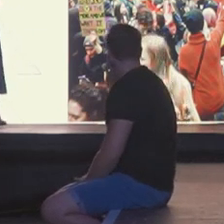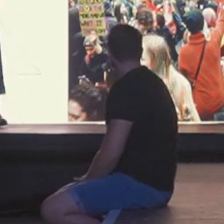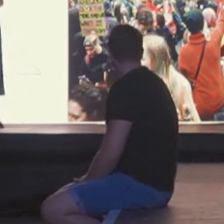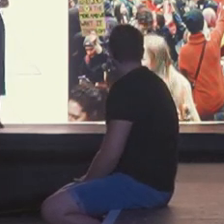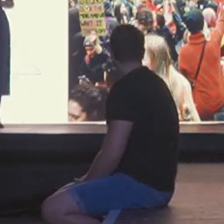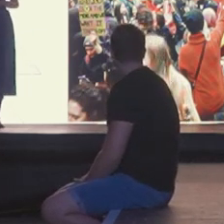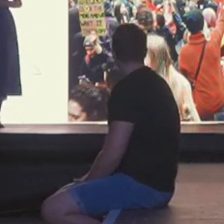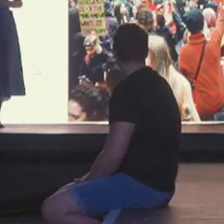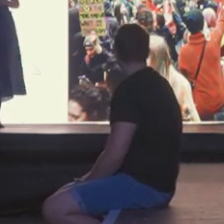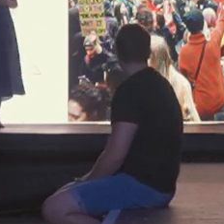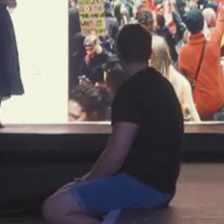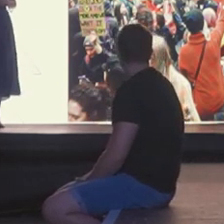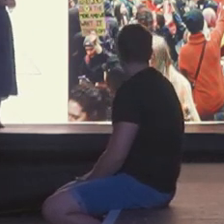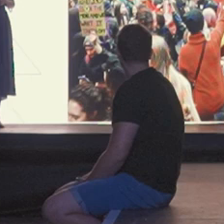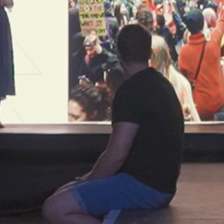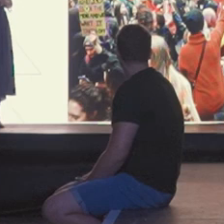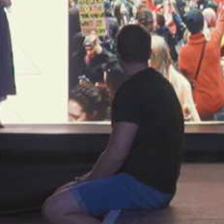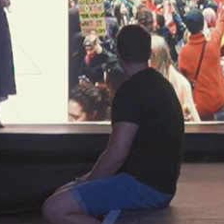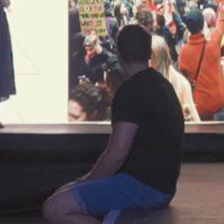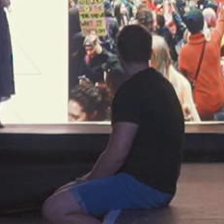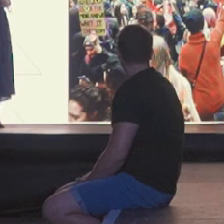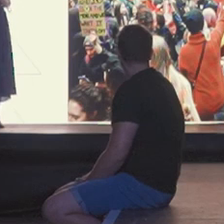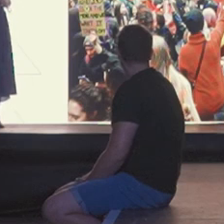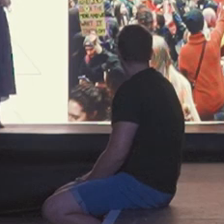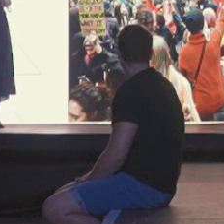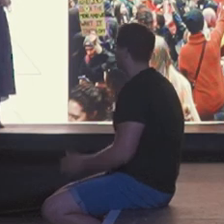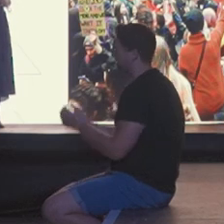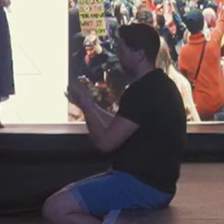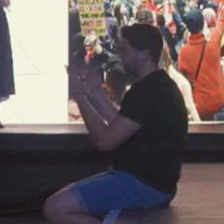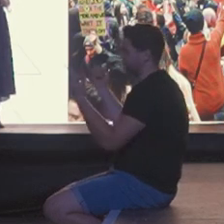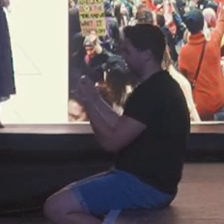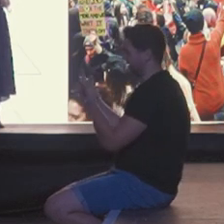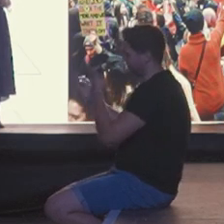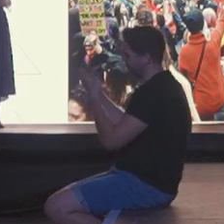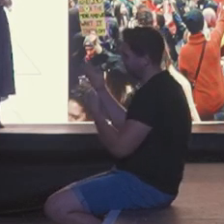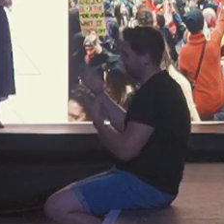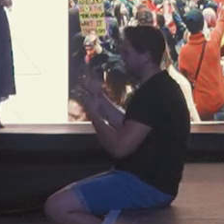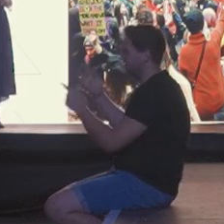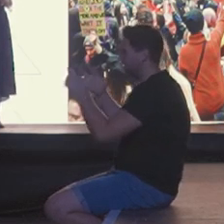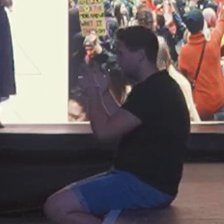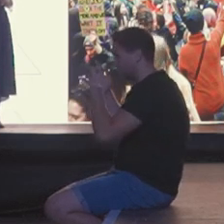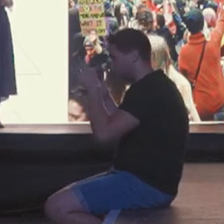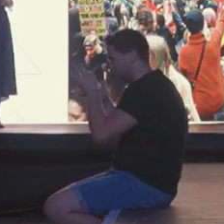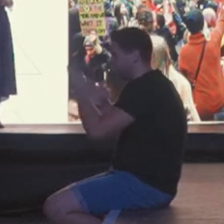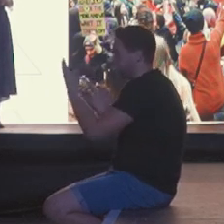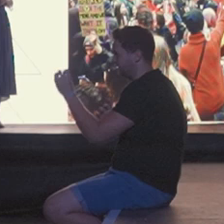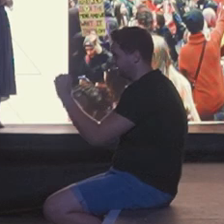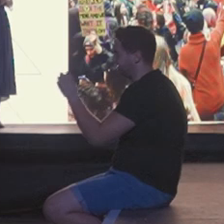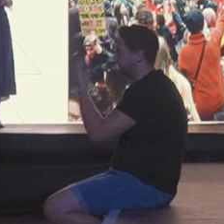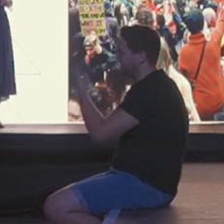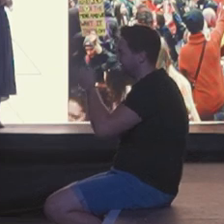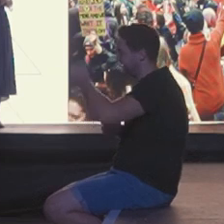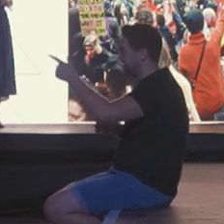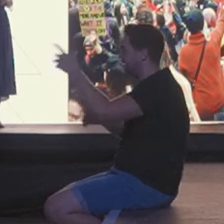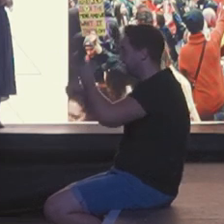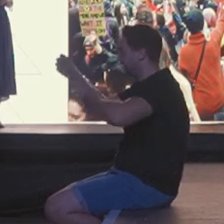What else? And yeah, in essence, there's like loads more things we're doing over the, like COP26 is coming up in November in Glasgow, but we're